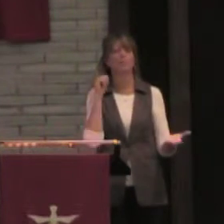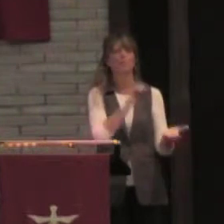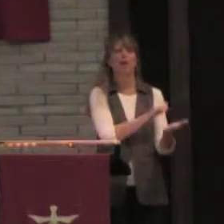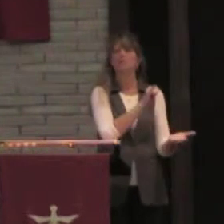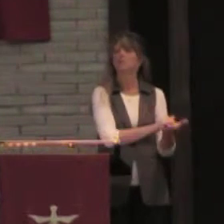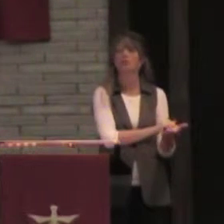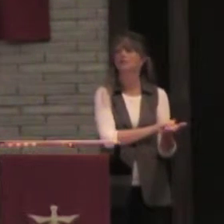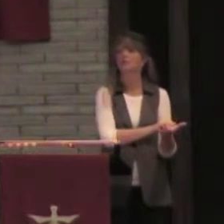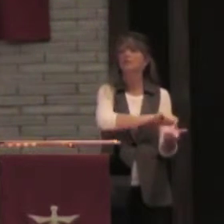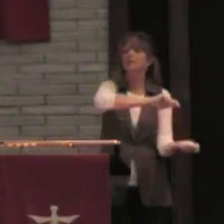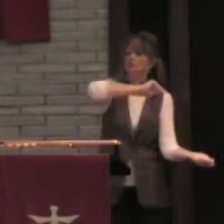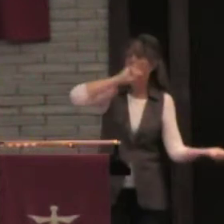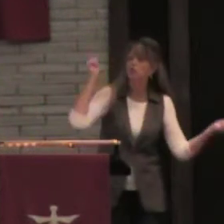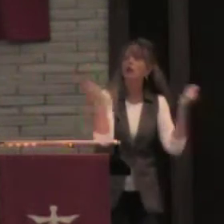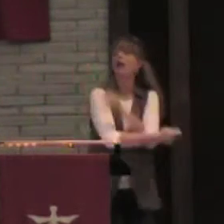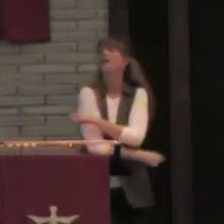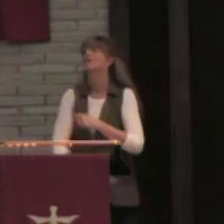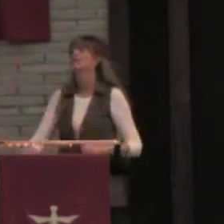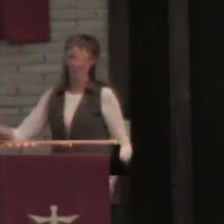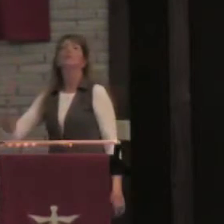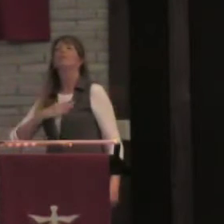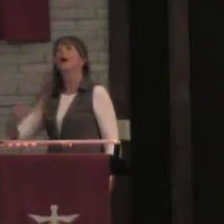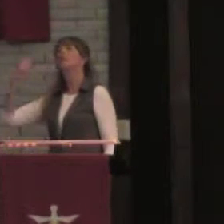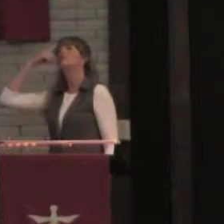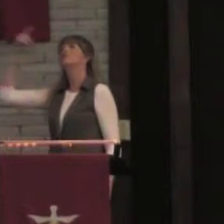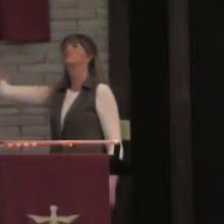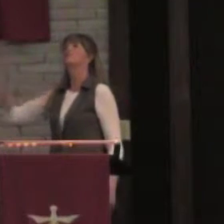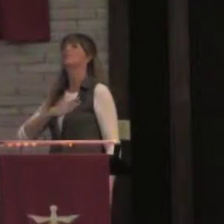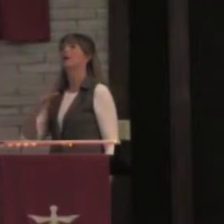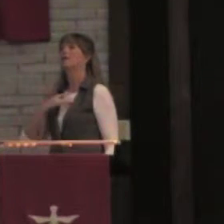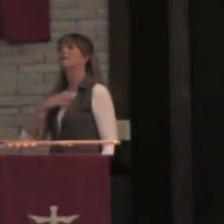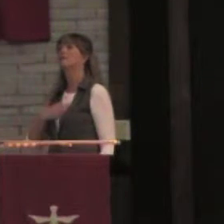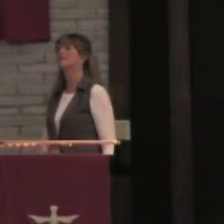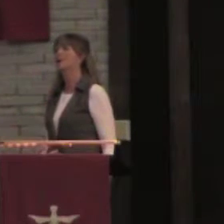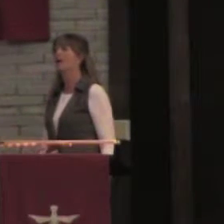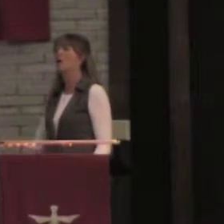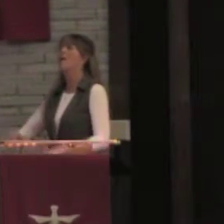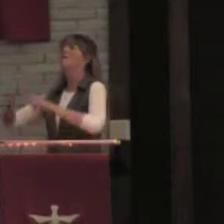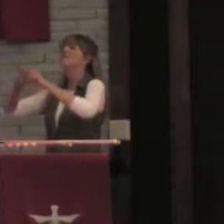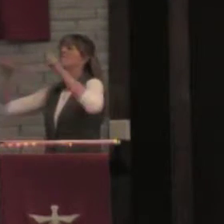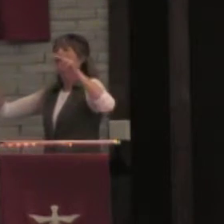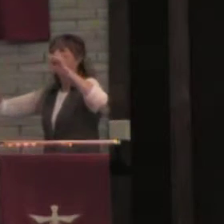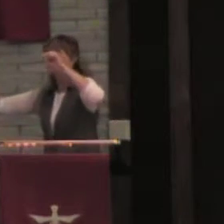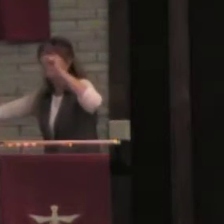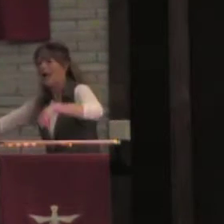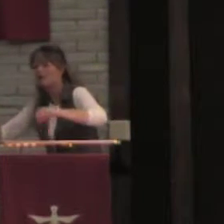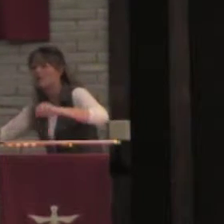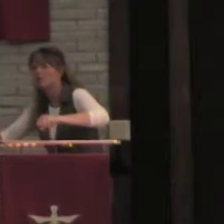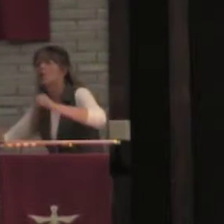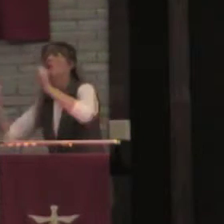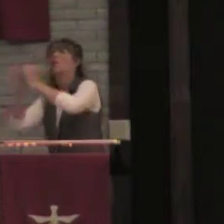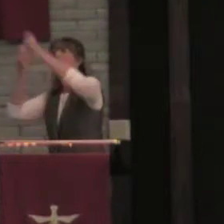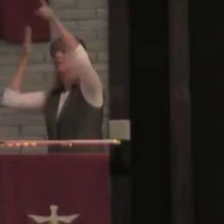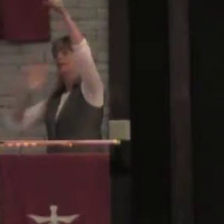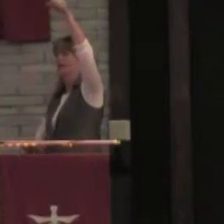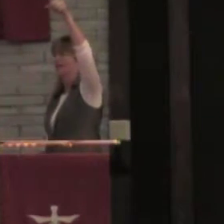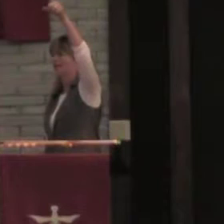Like thinking that my dream is impossible, you need to change your attitude and think my dream and the desire of my heart is very possible